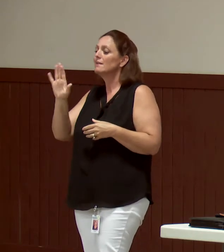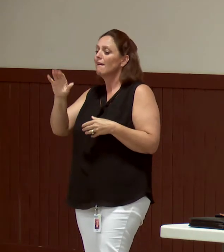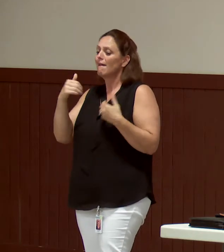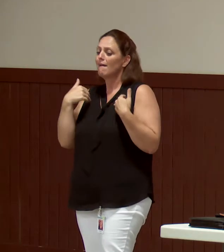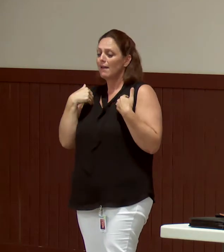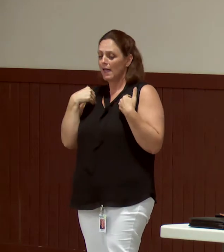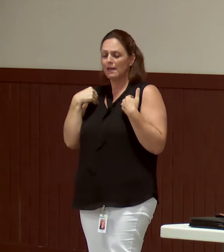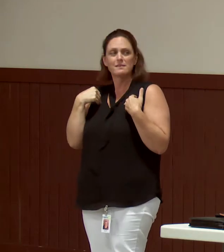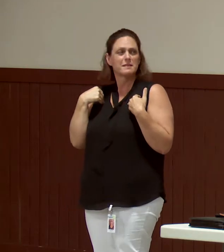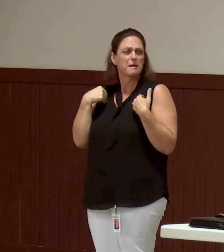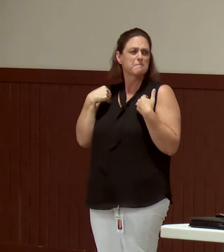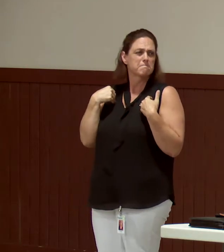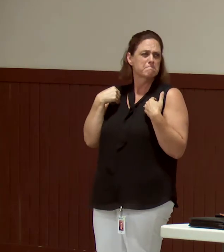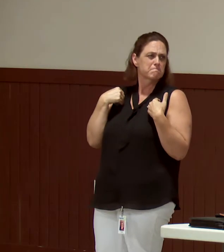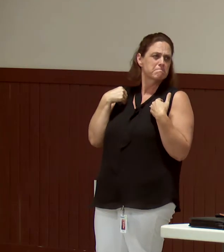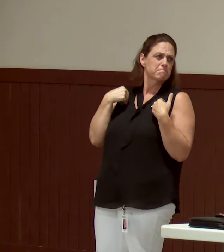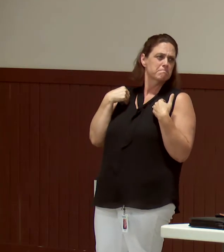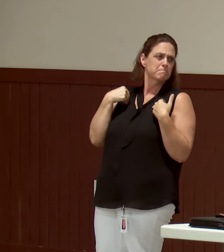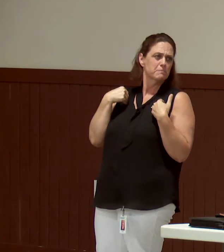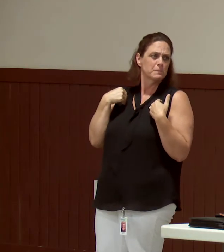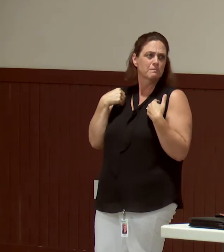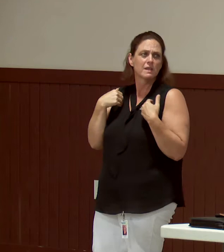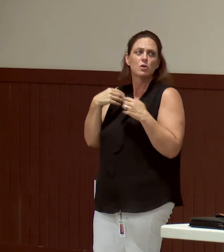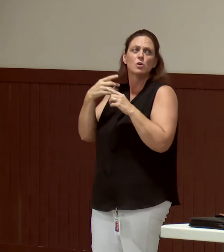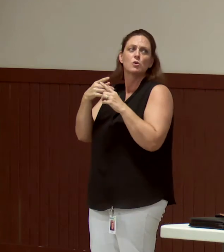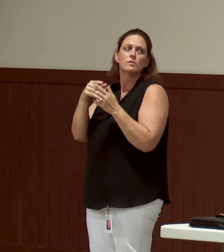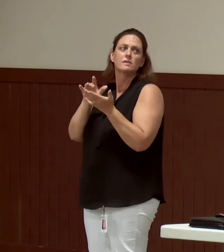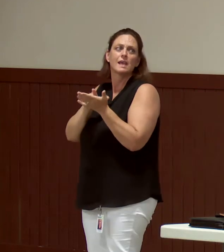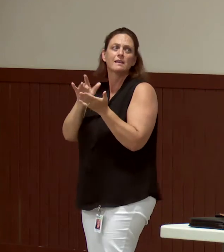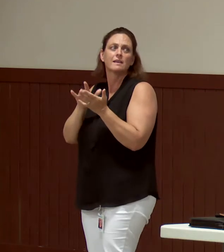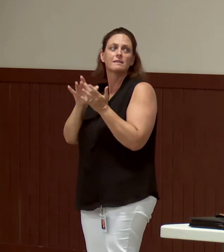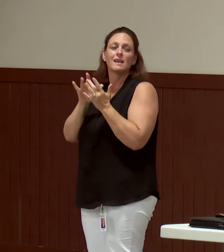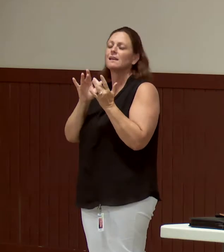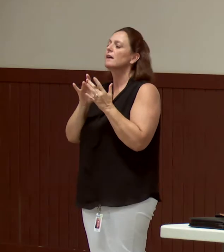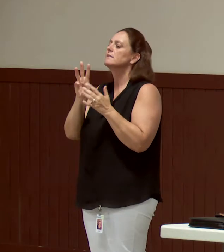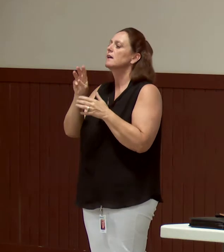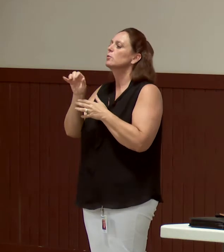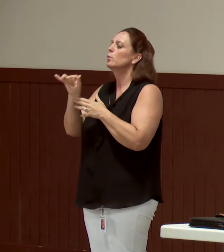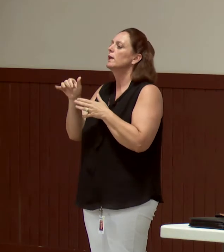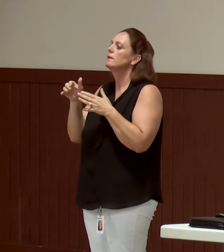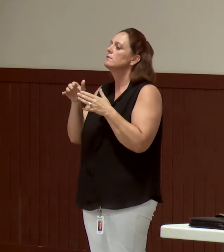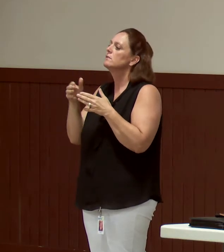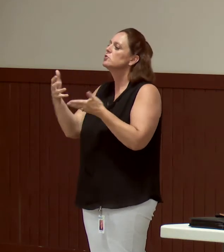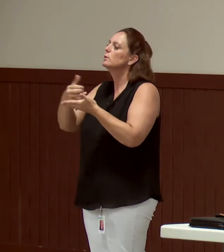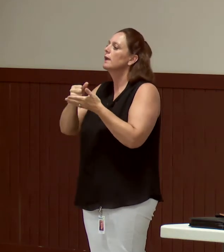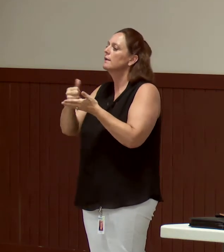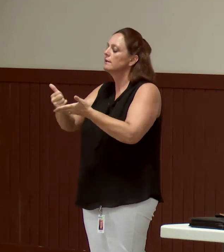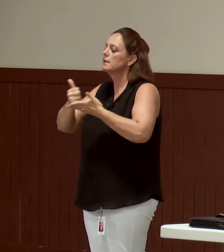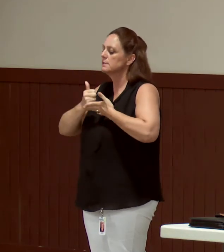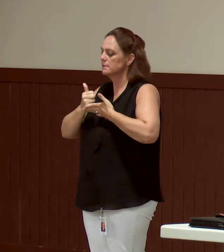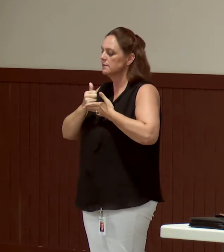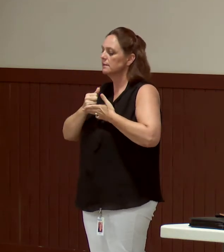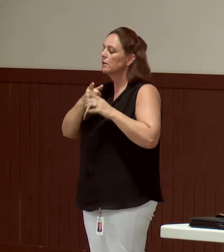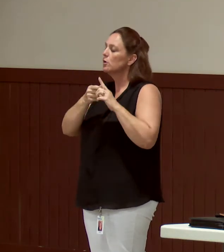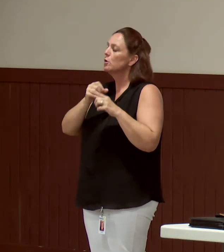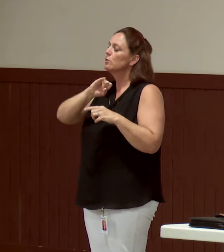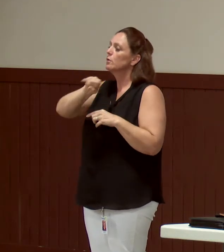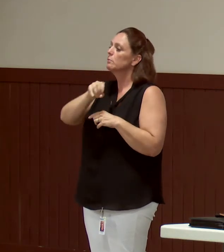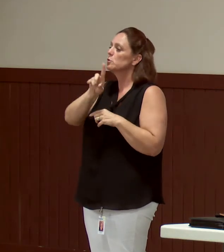They coordinate homeless services and rent and utility assistance across the county. From July 2020 to